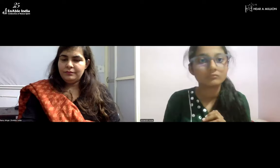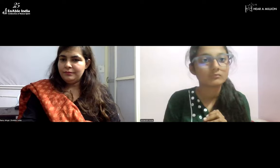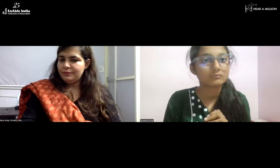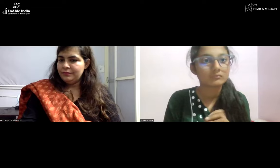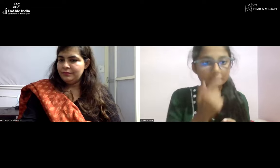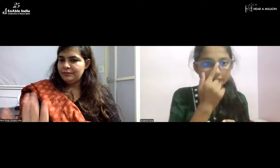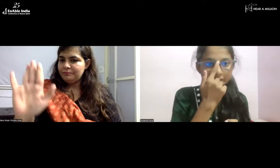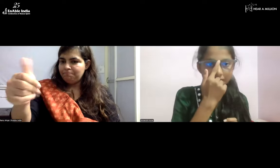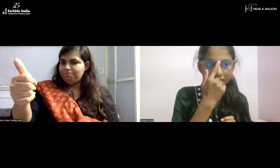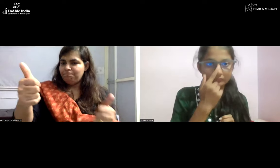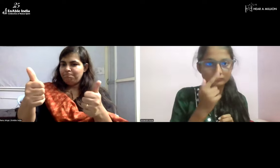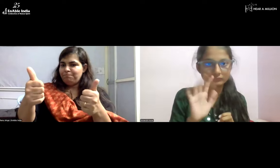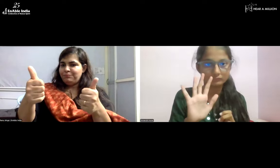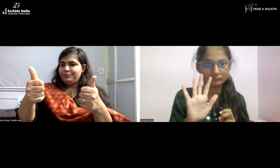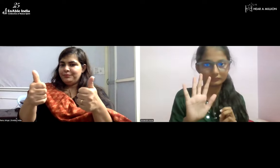Mhm.